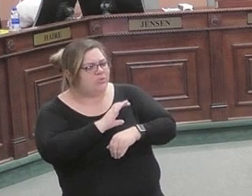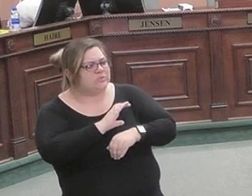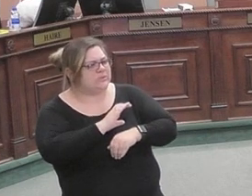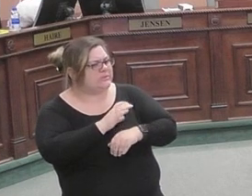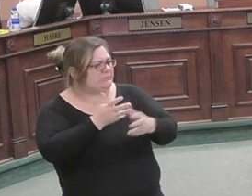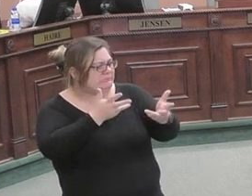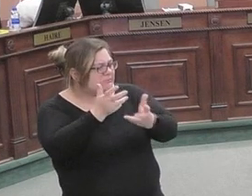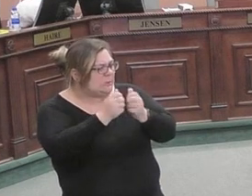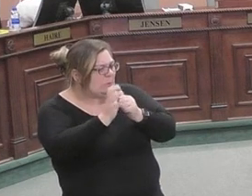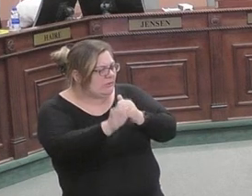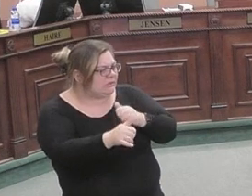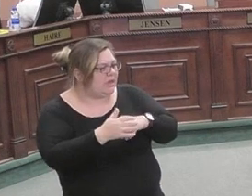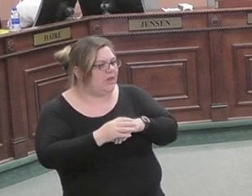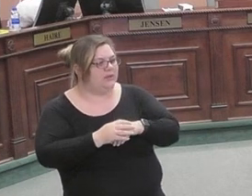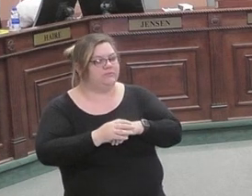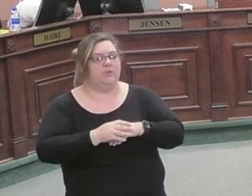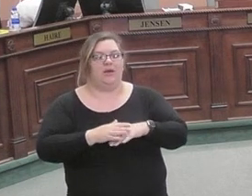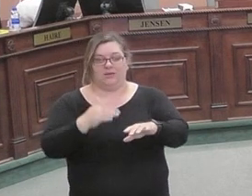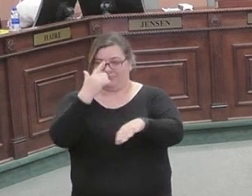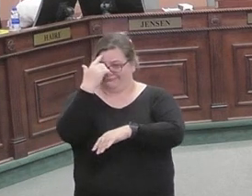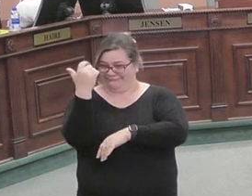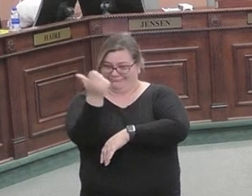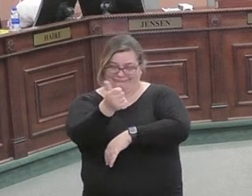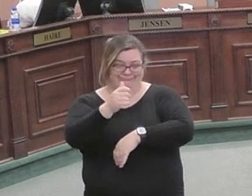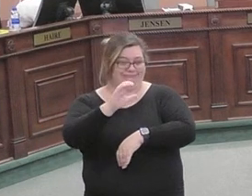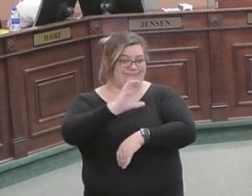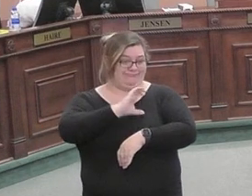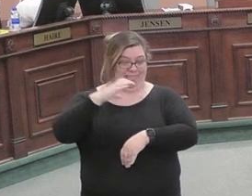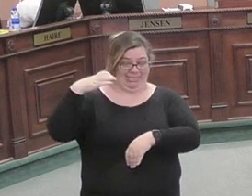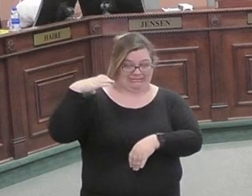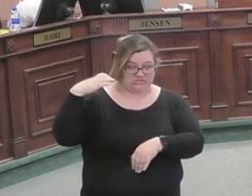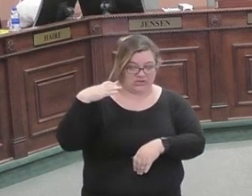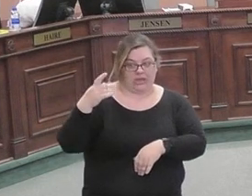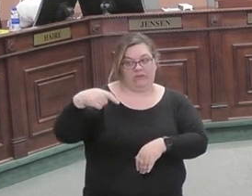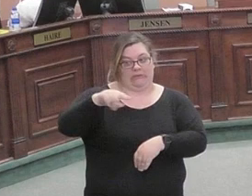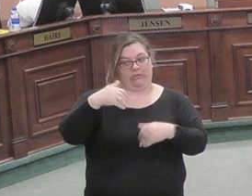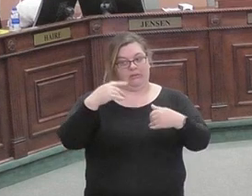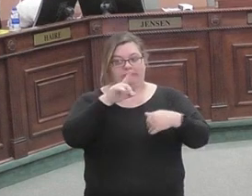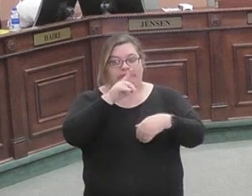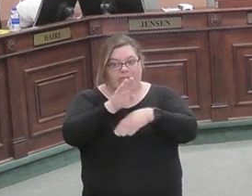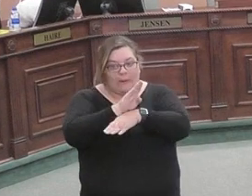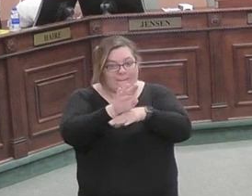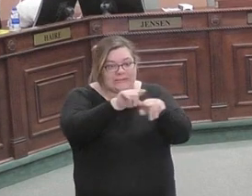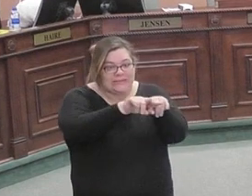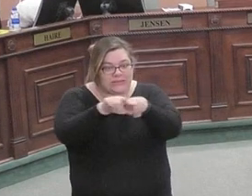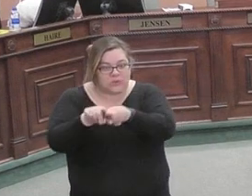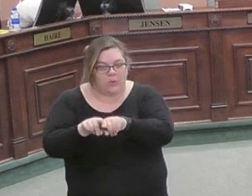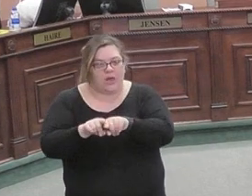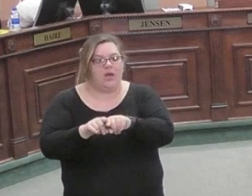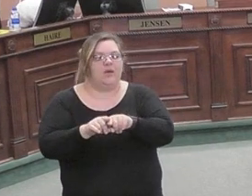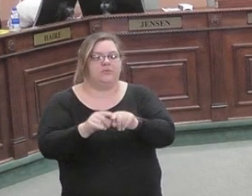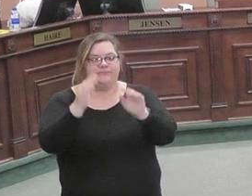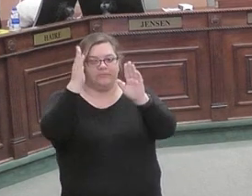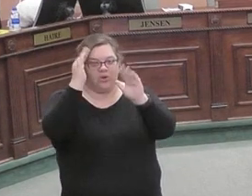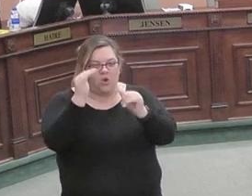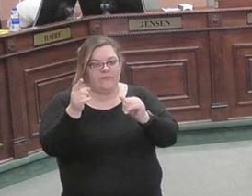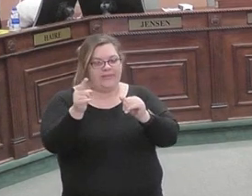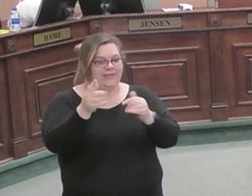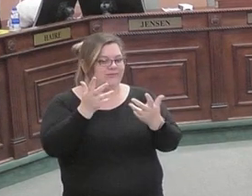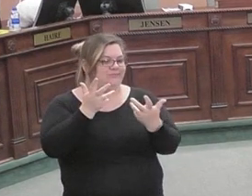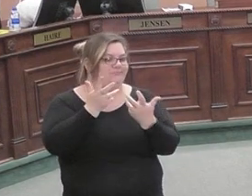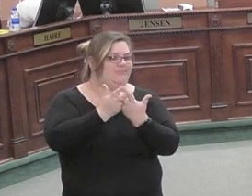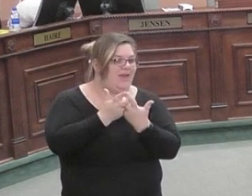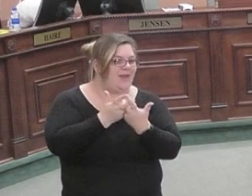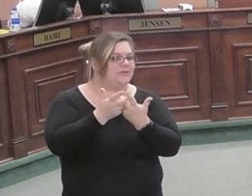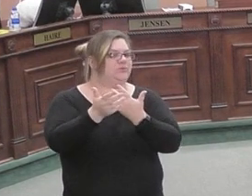but of course they have a full plate. And hopefully this may be a complement to what they're already dealing with,